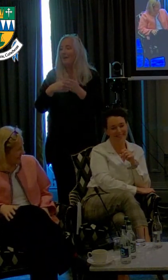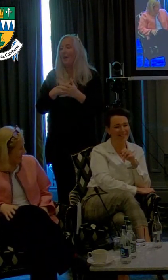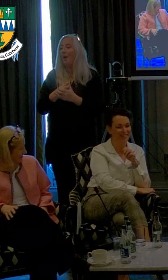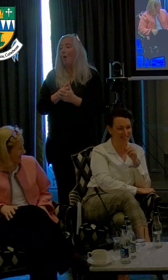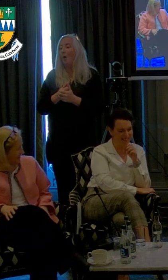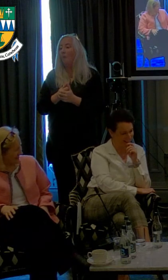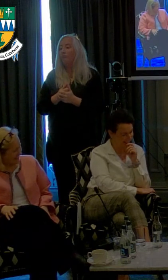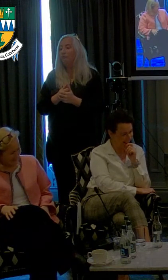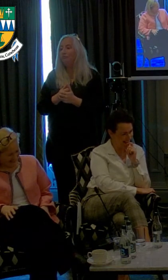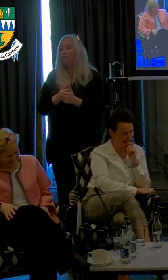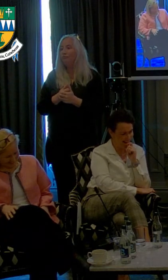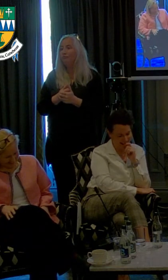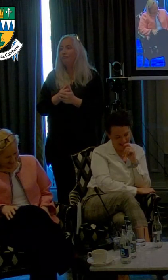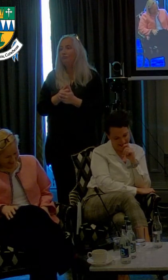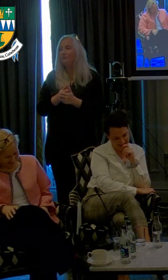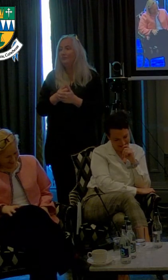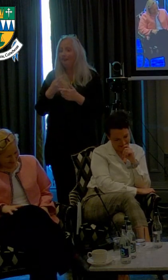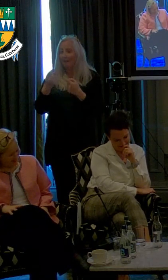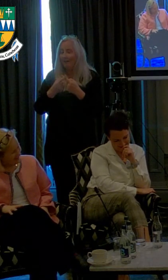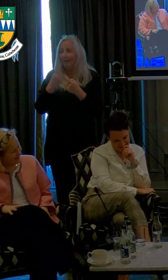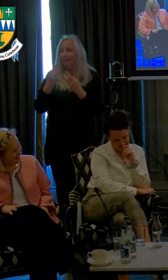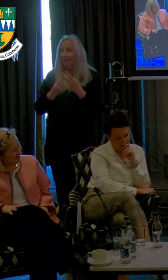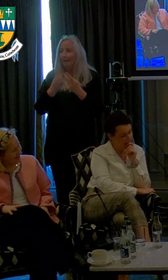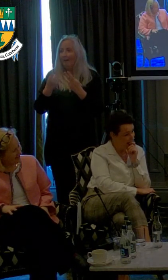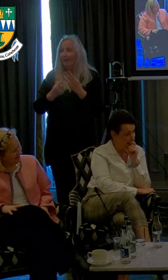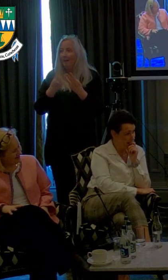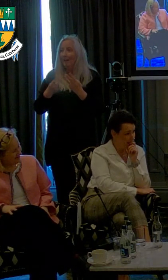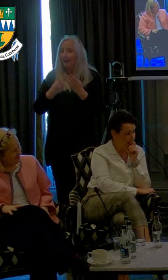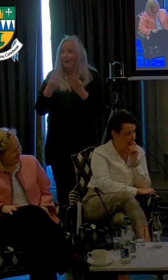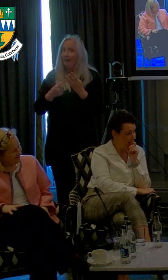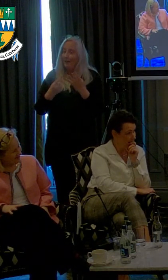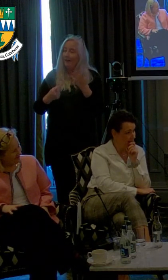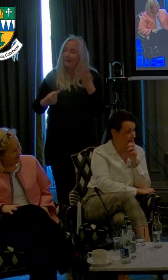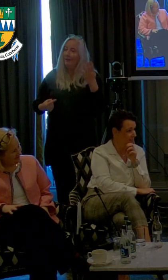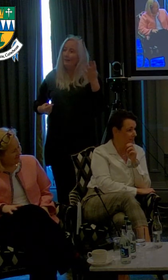always come? Some of the poor pets, you know what?